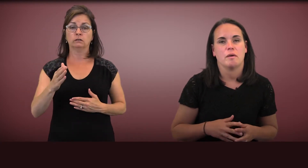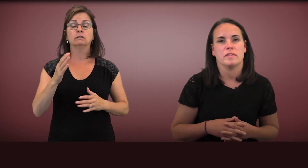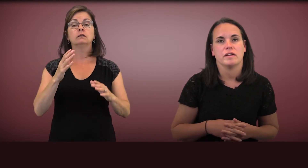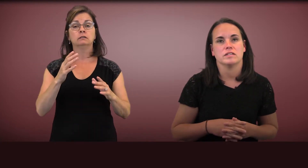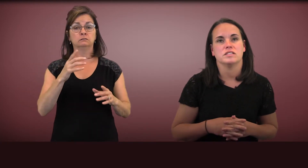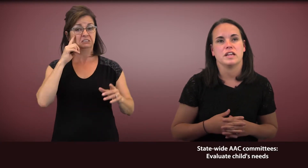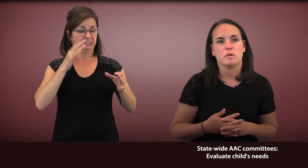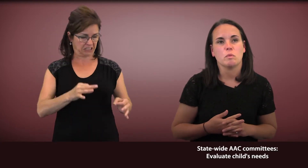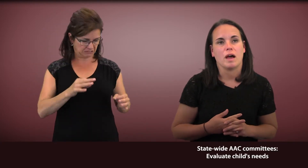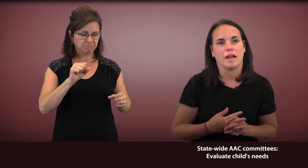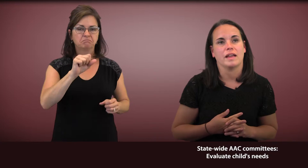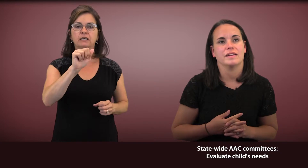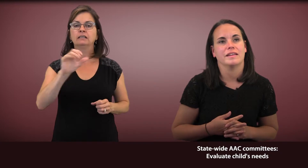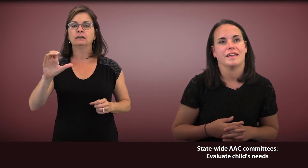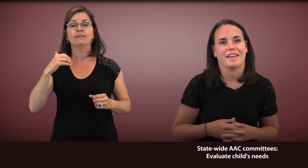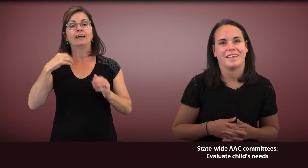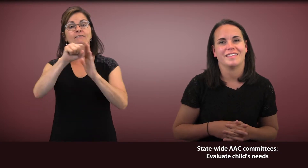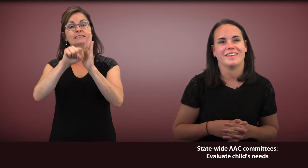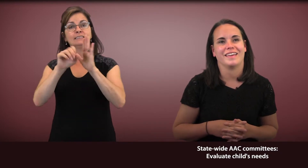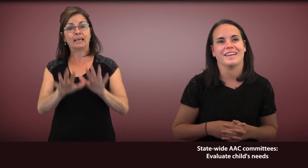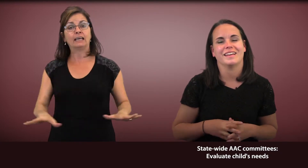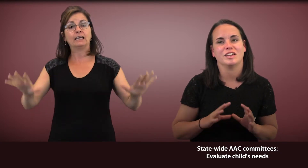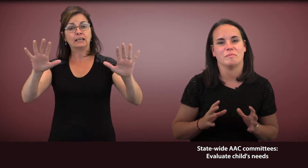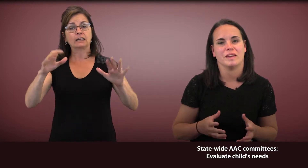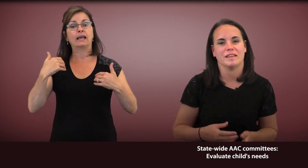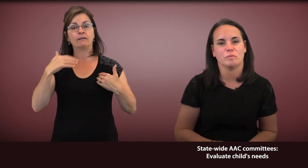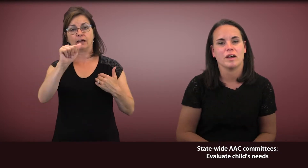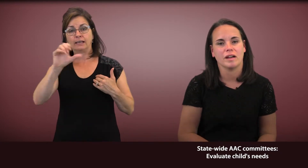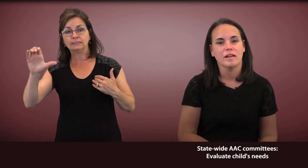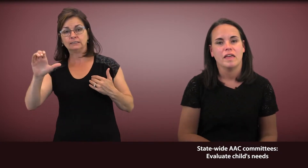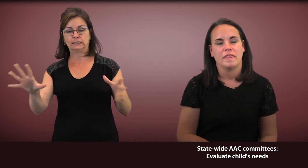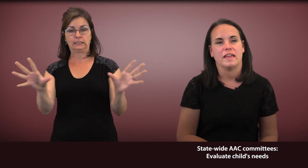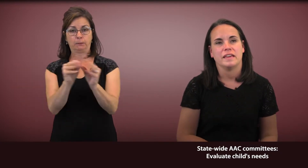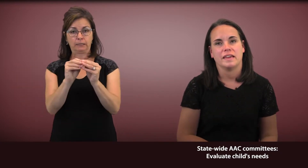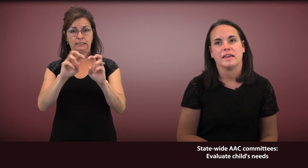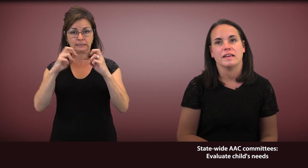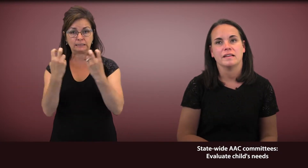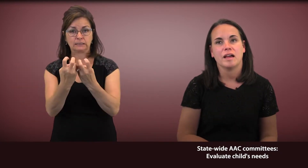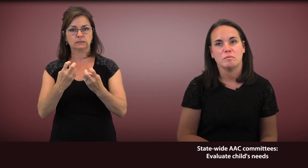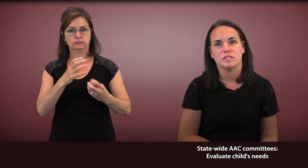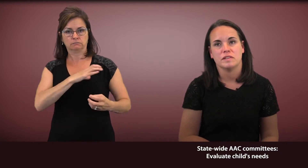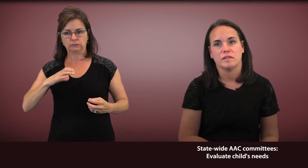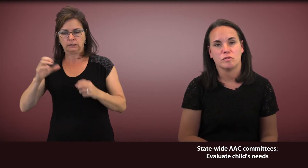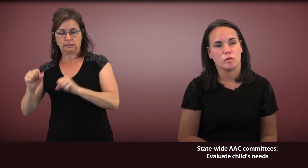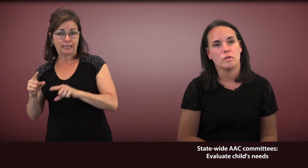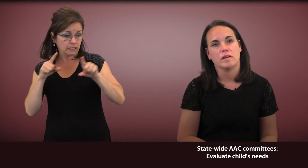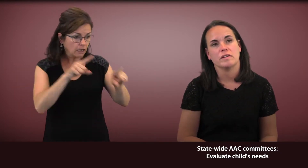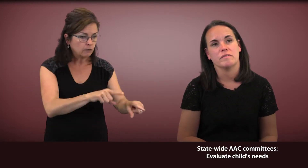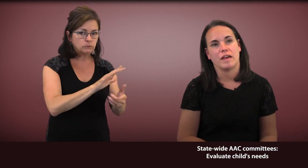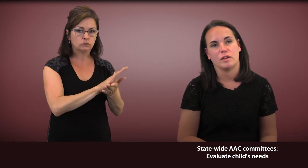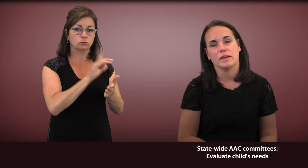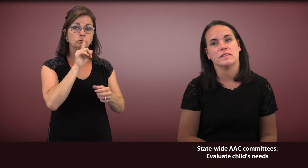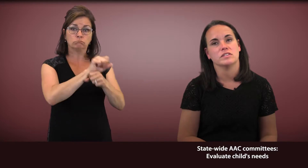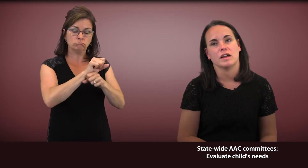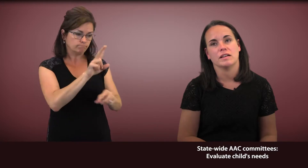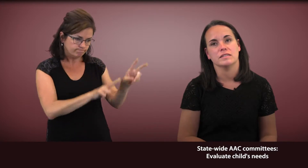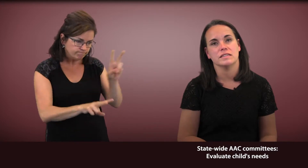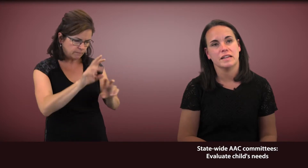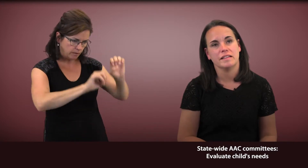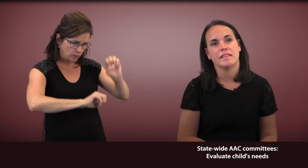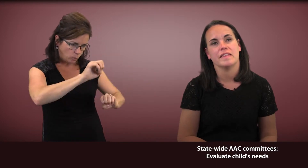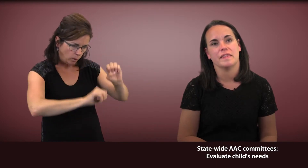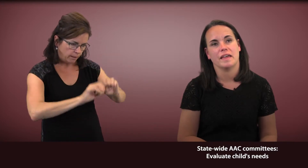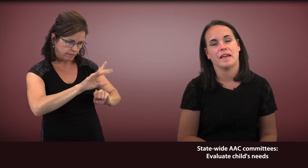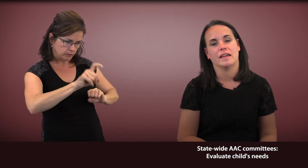AAC. There are statewide AAC committees where they can come to the school and evaluate the